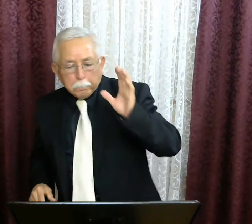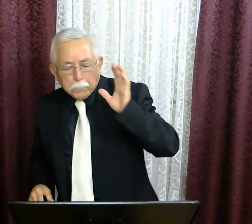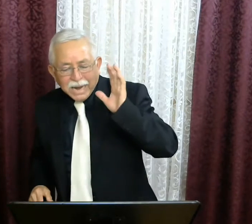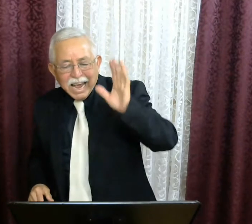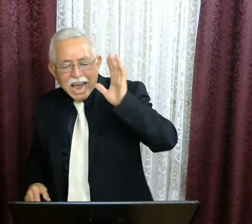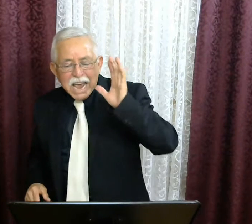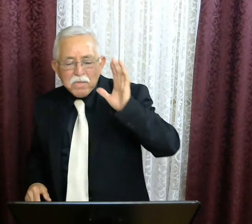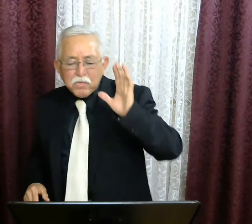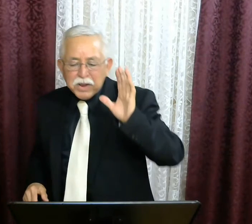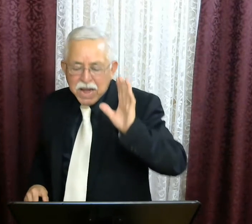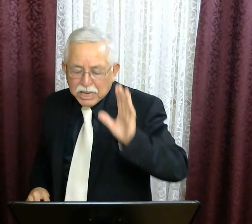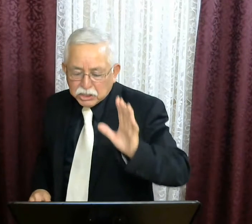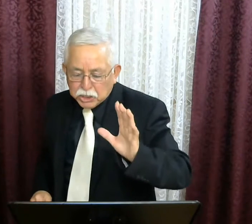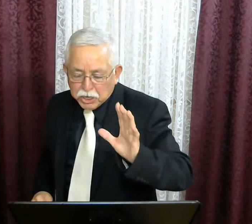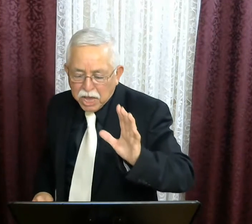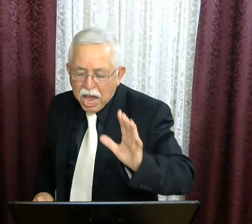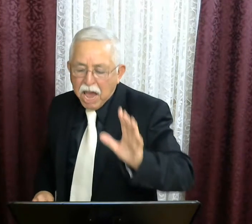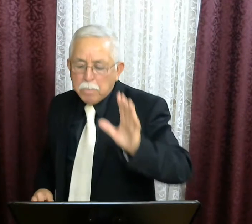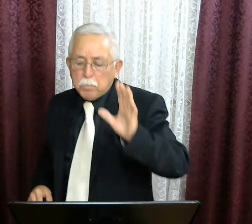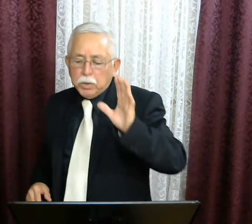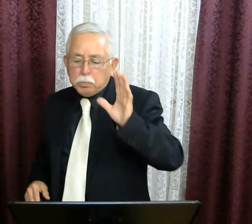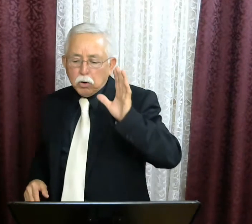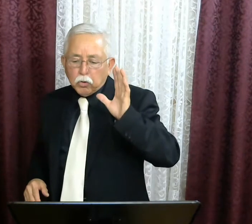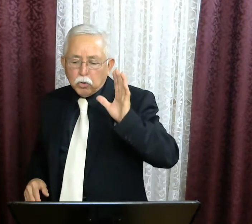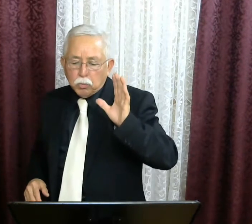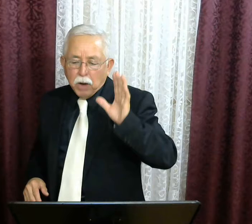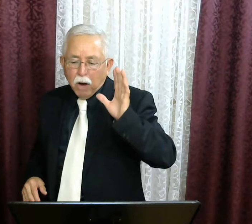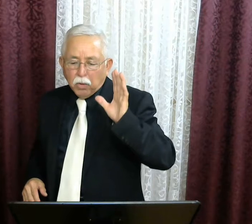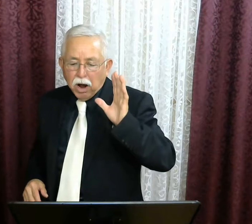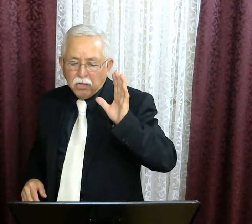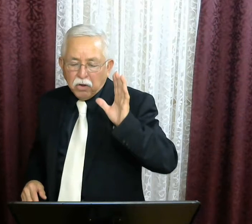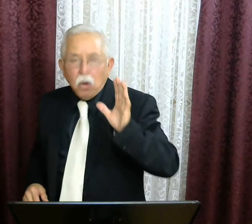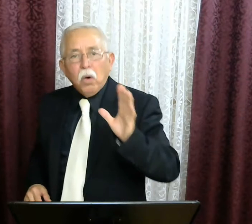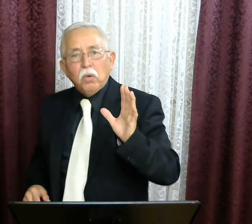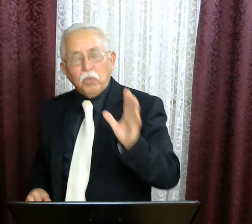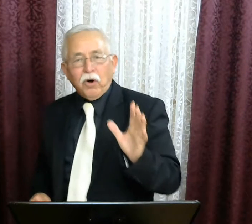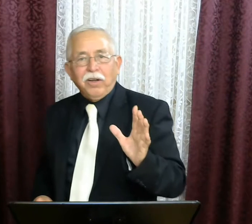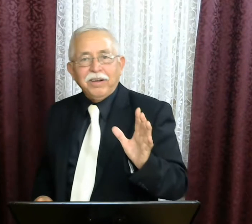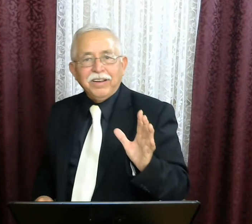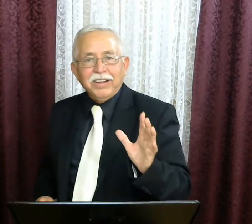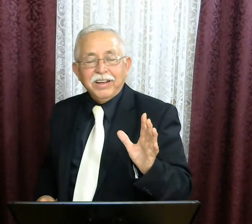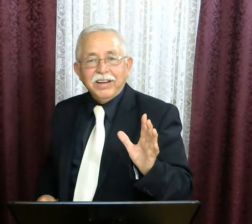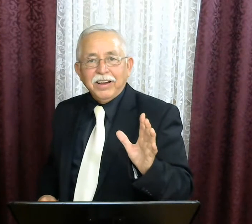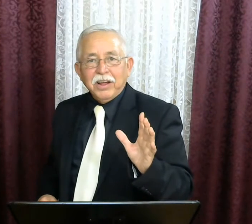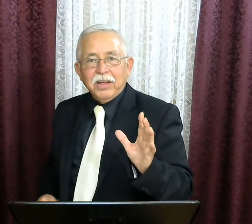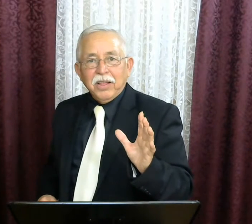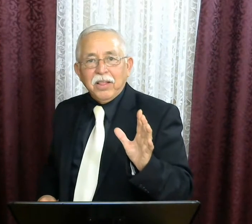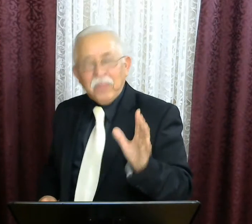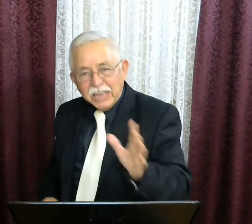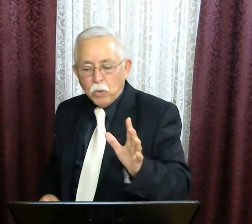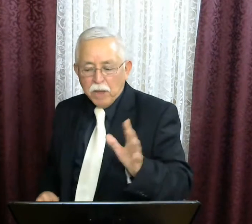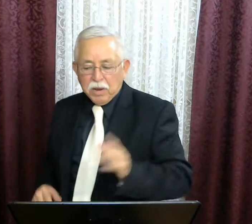by every nation and people group around the whole world. That's why, my